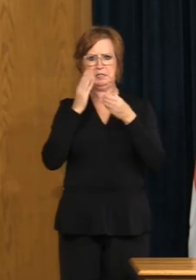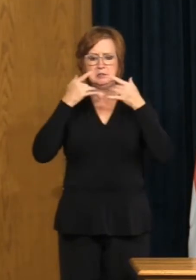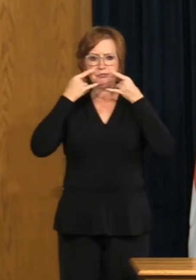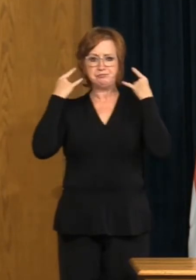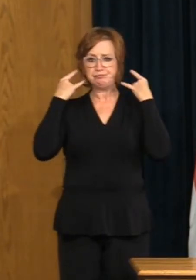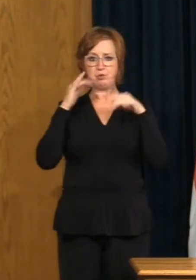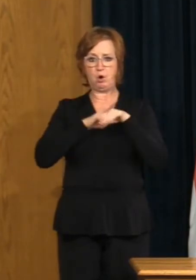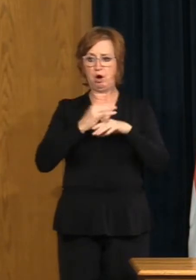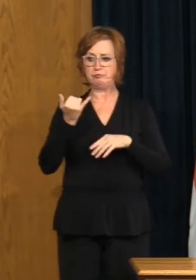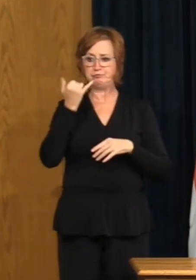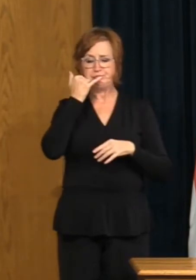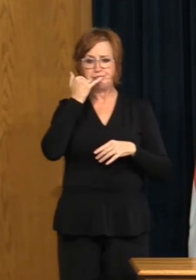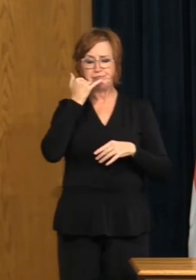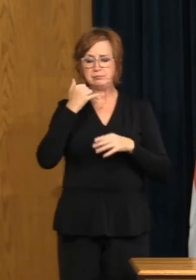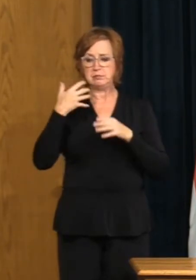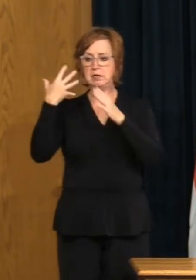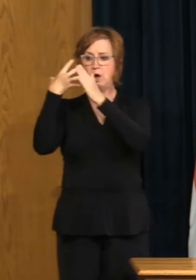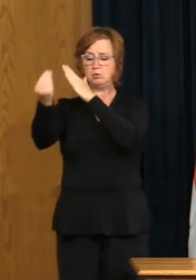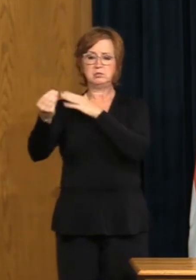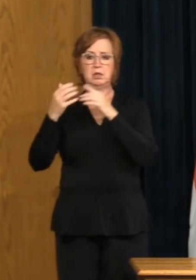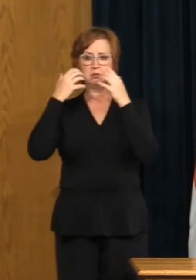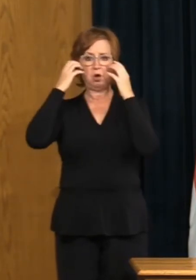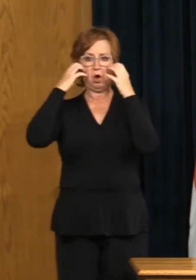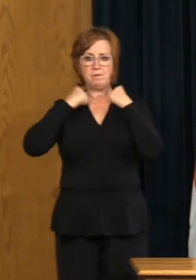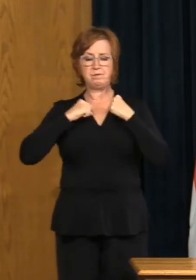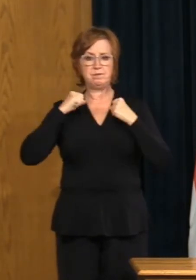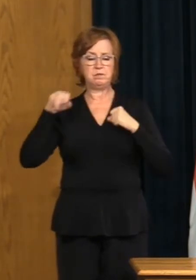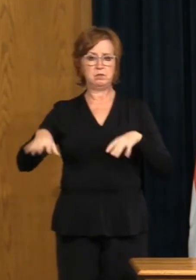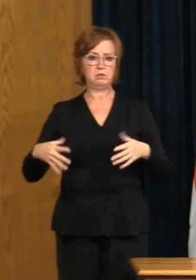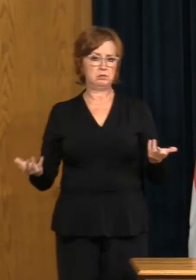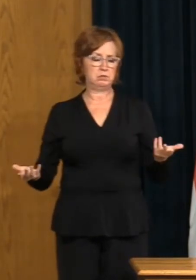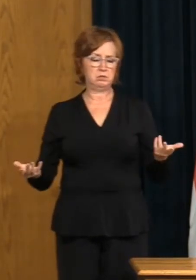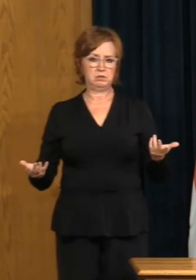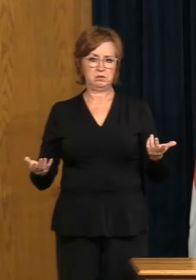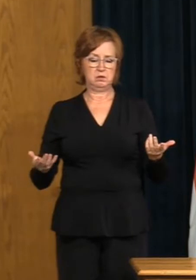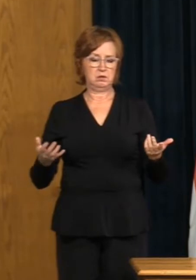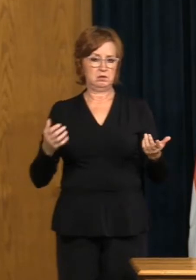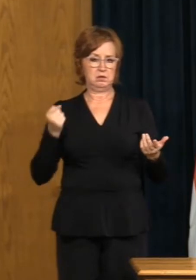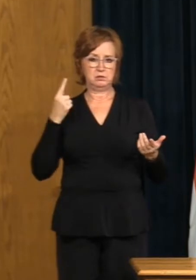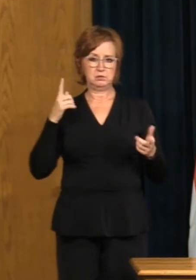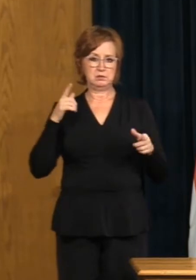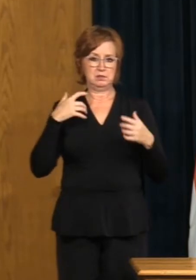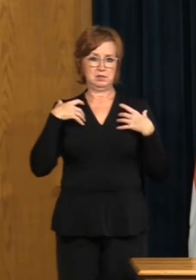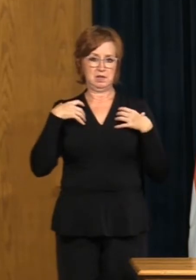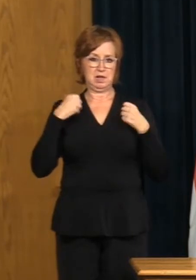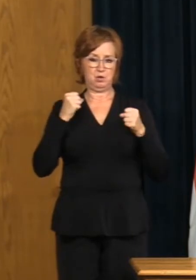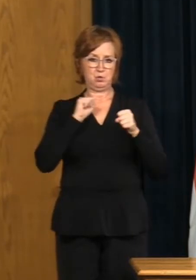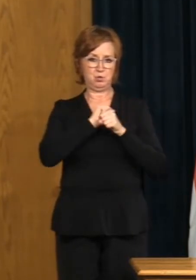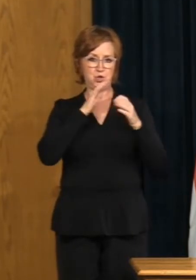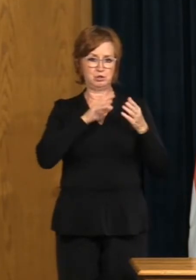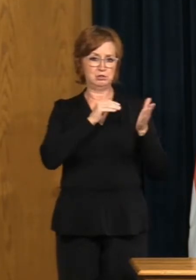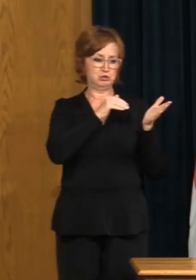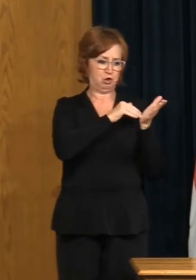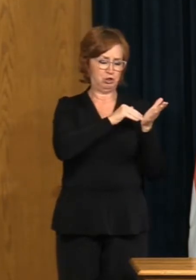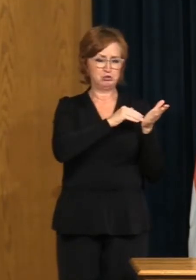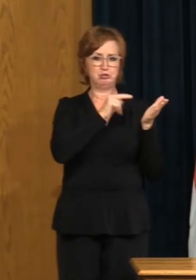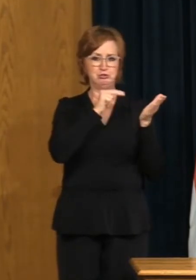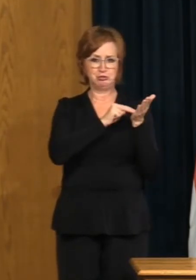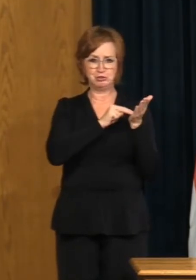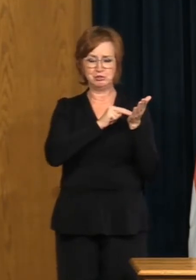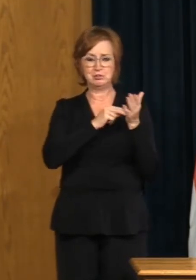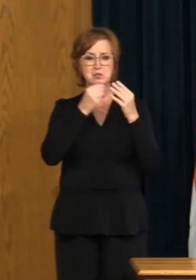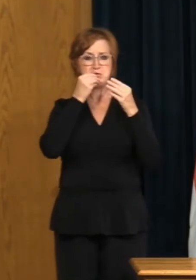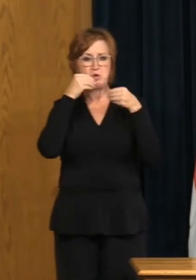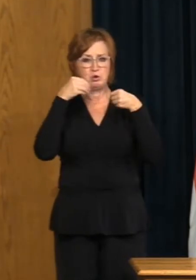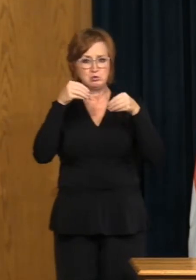that our healthcare providers have been doing this for the last 7 months. Our people who work in grocery stores have